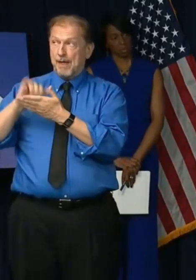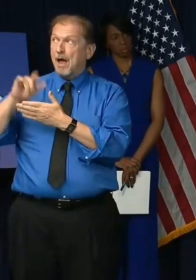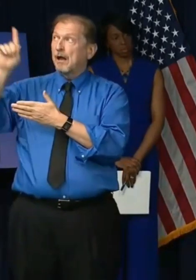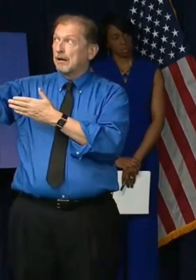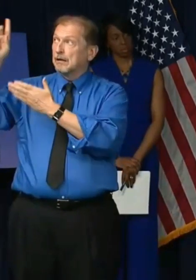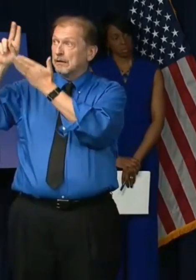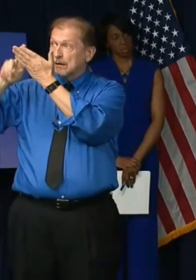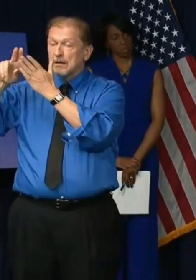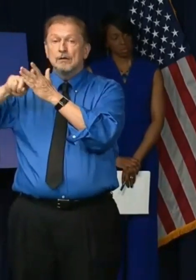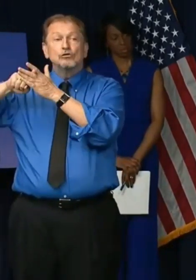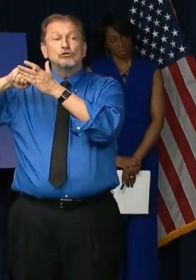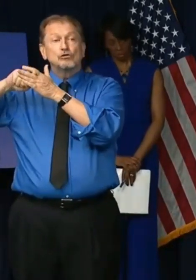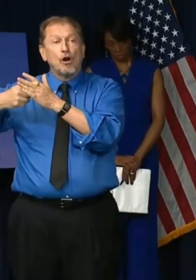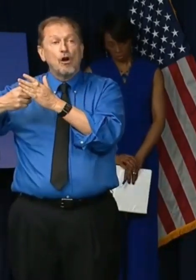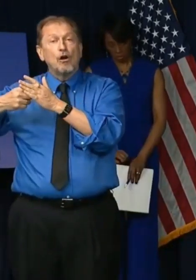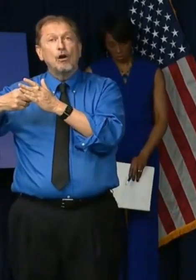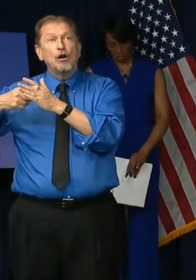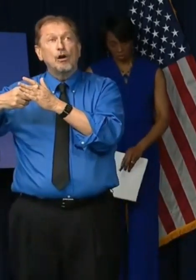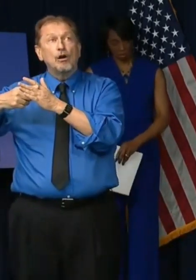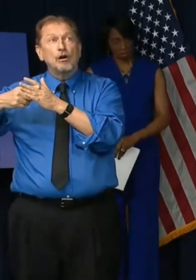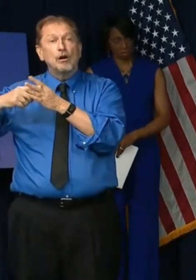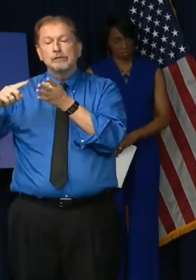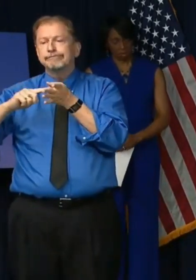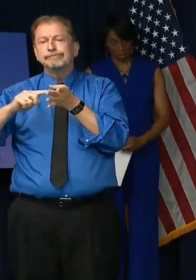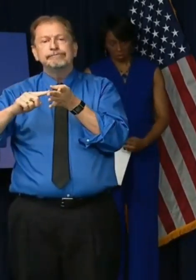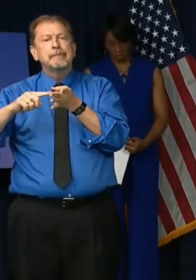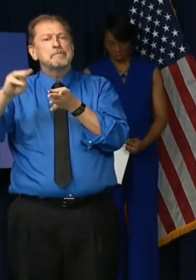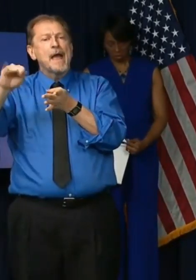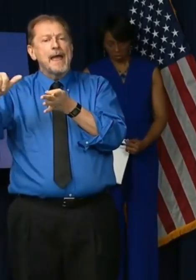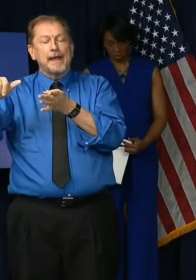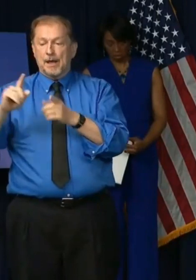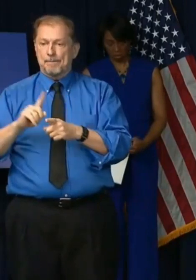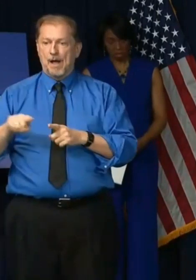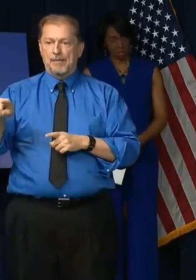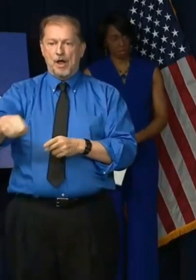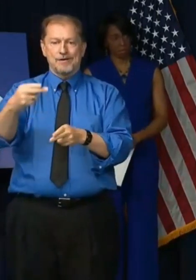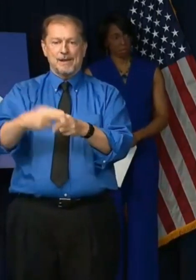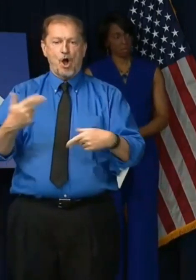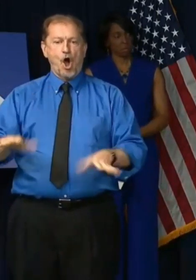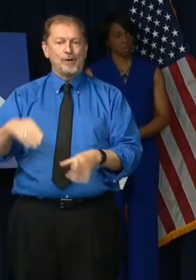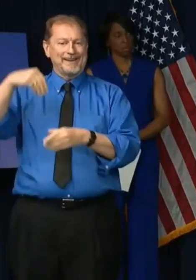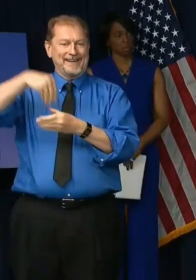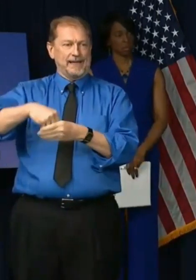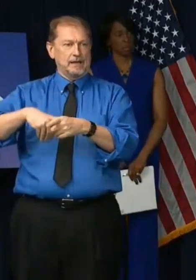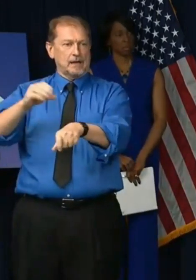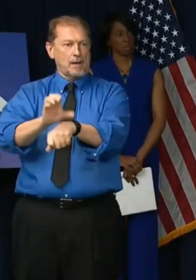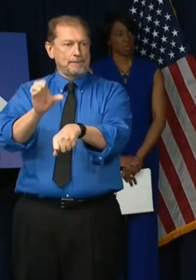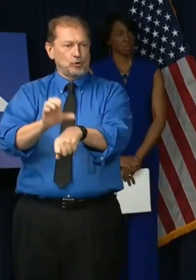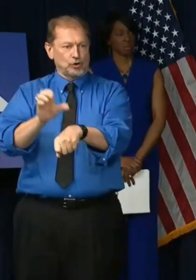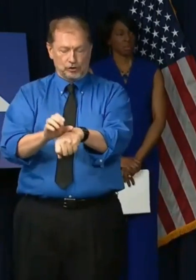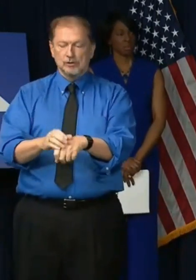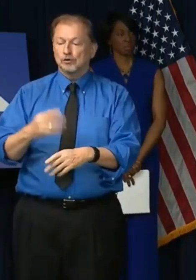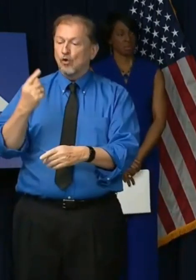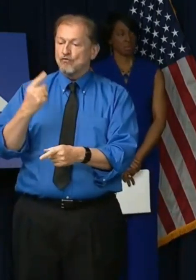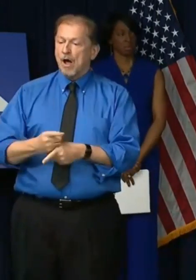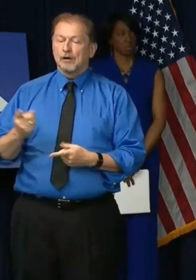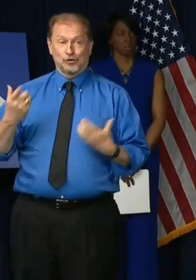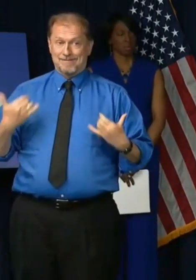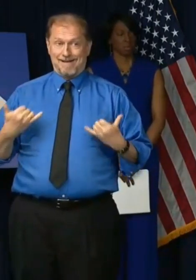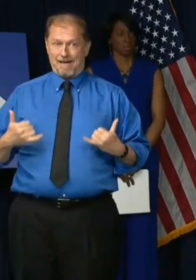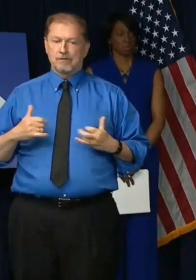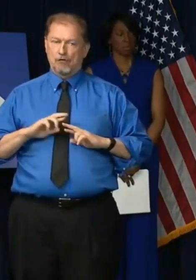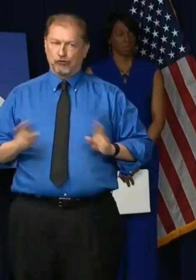earlier would be in early second week of May, then your application would then